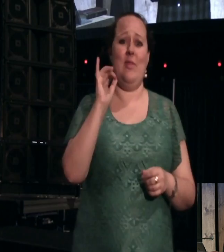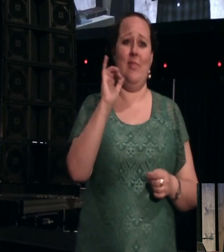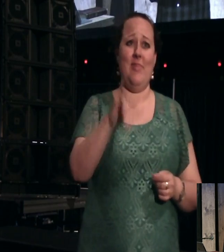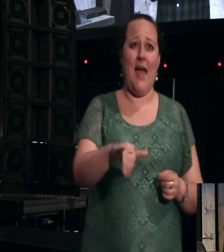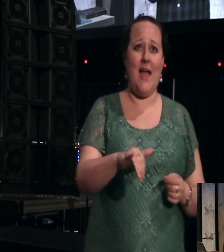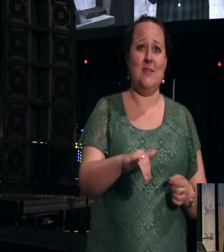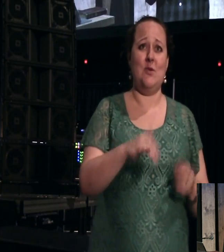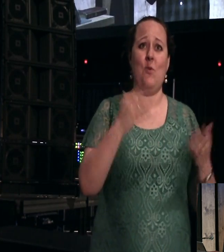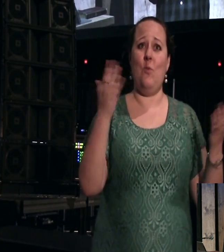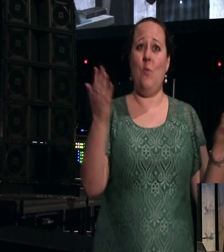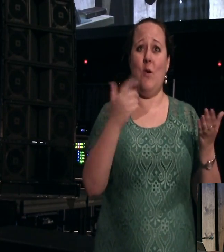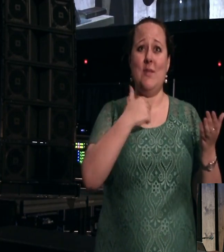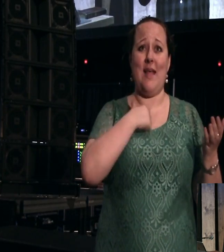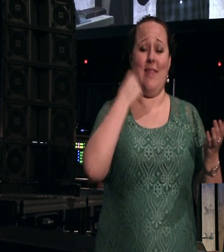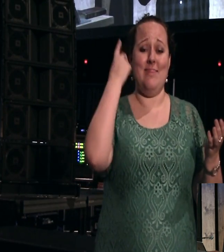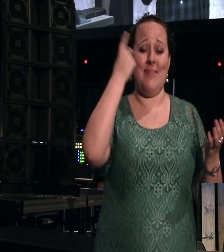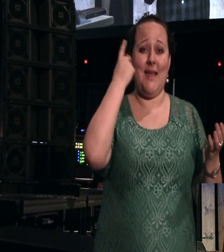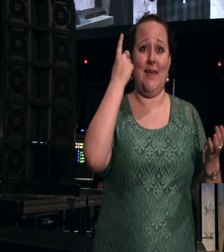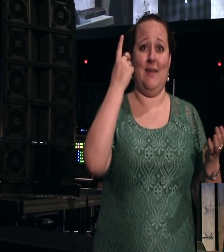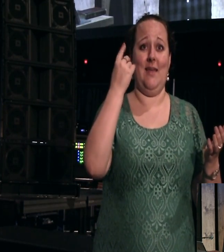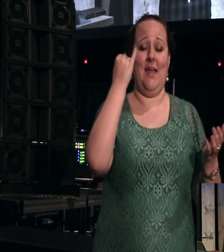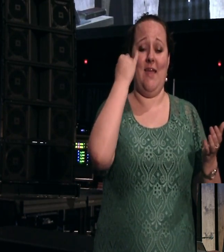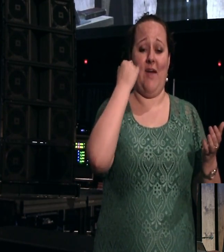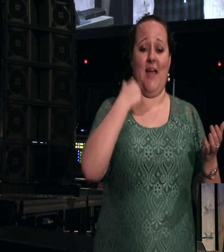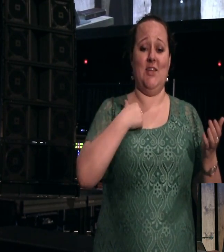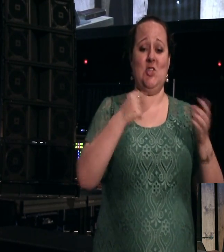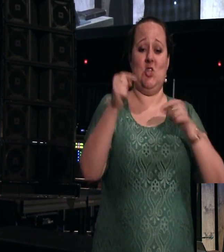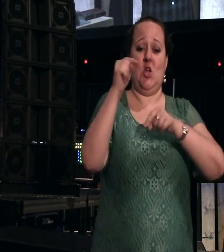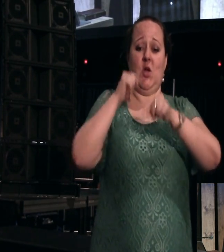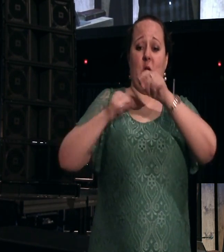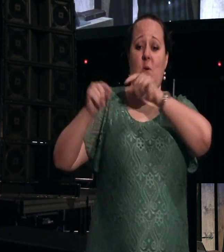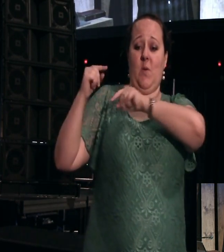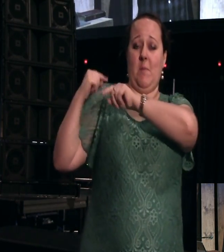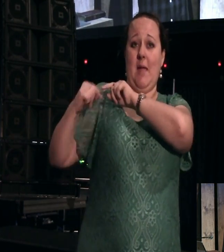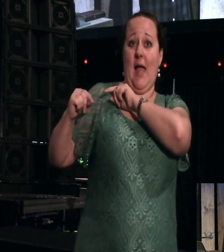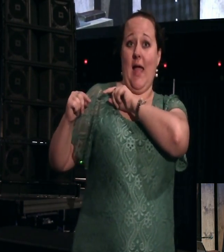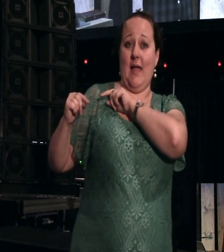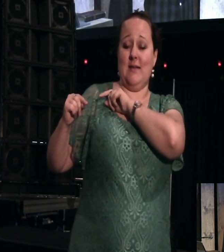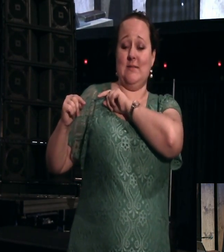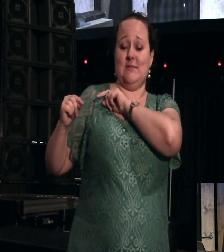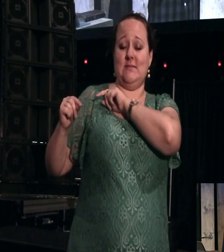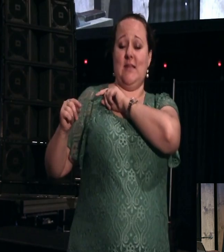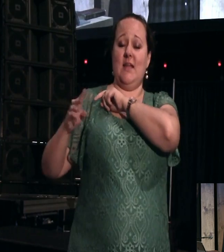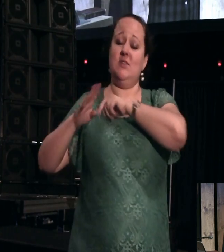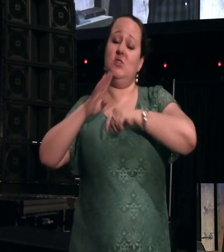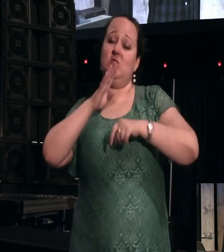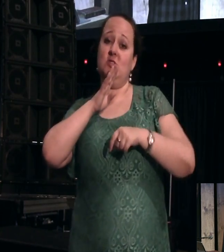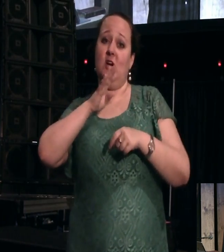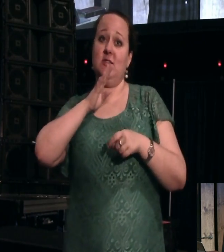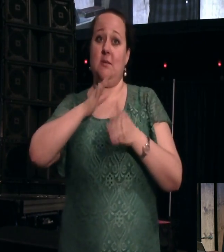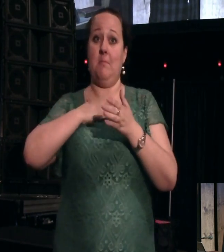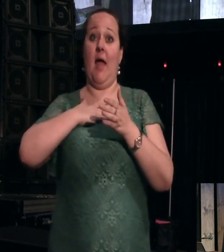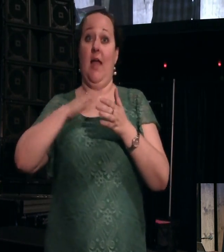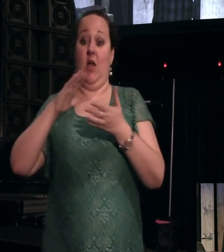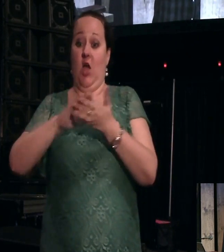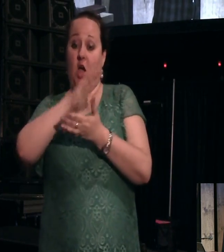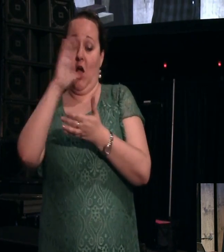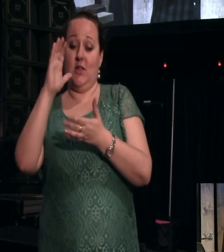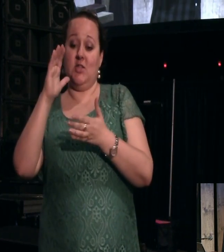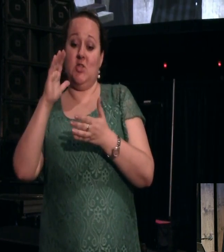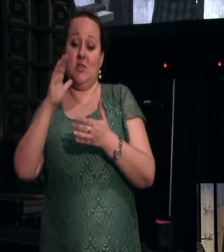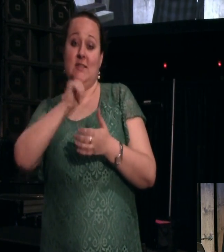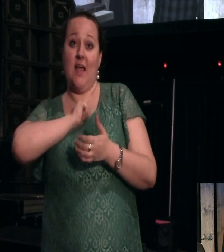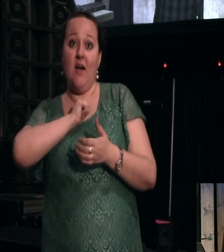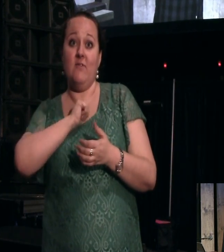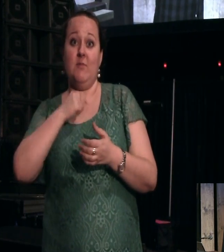I do that? Like what was I thinking? Like if I could just go back